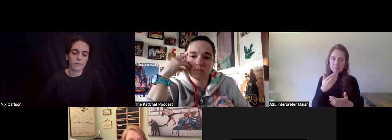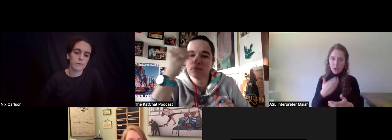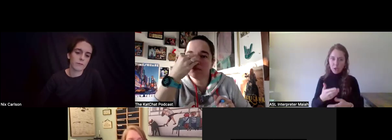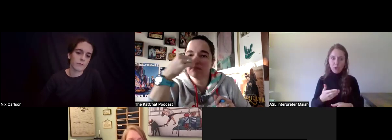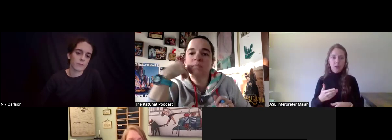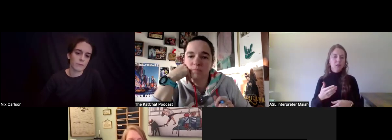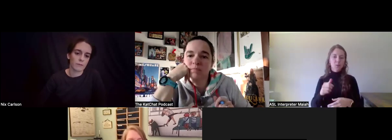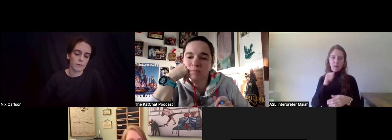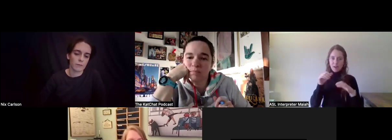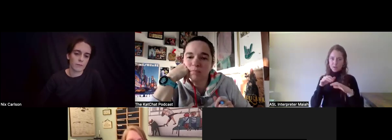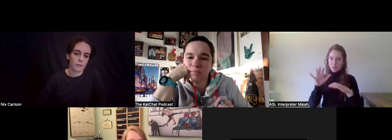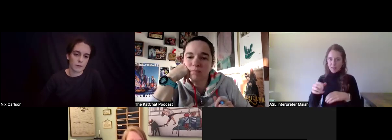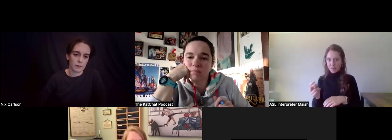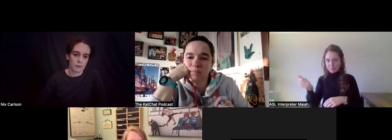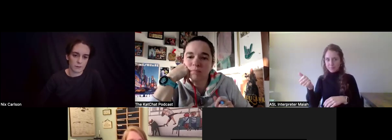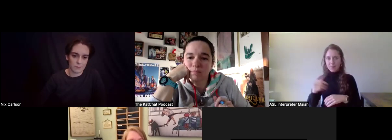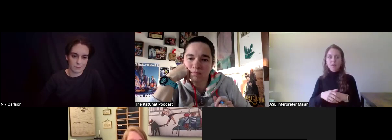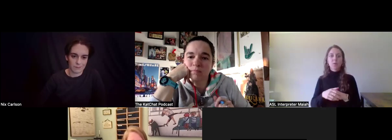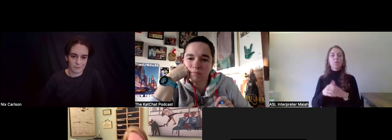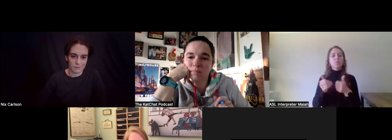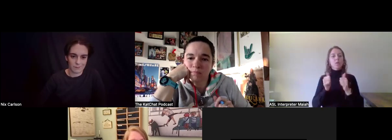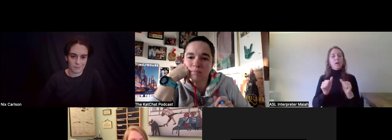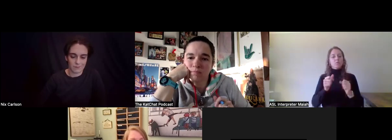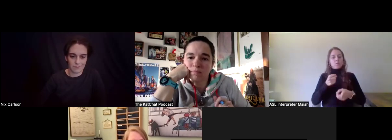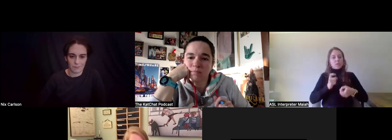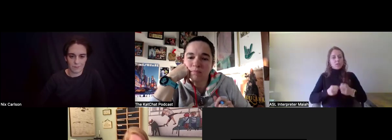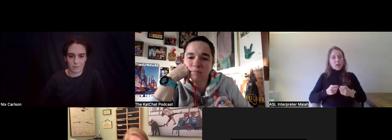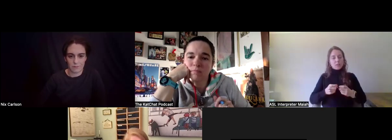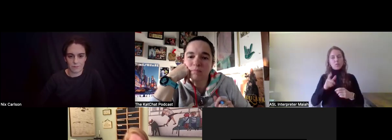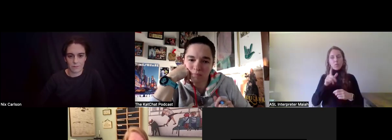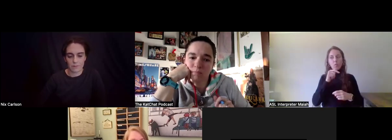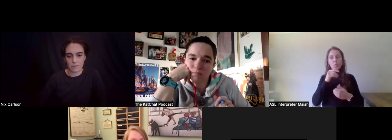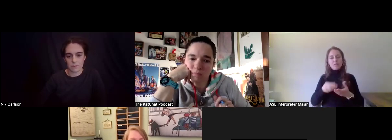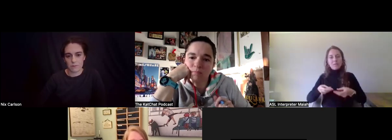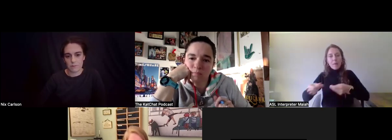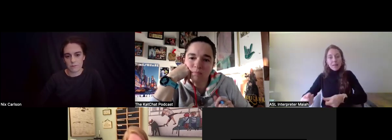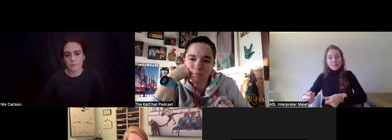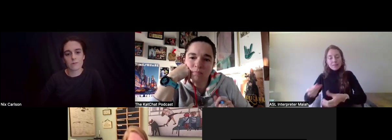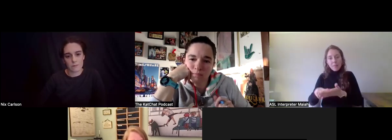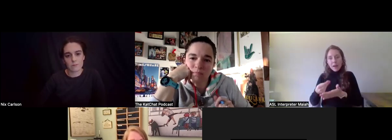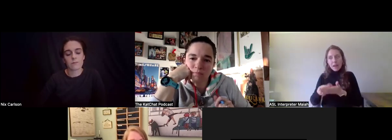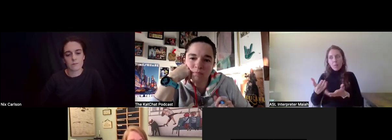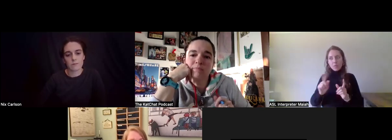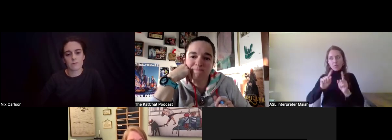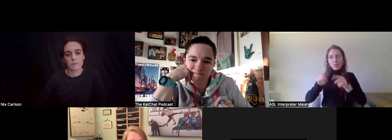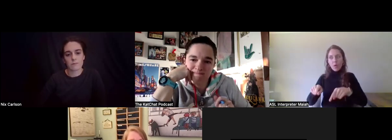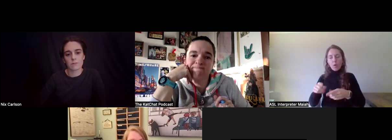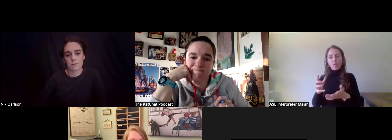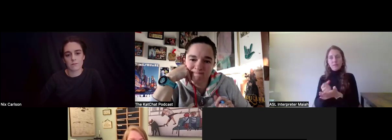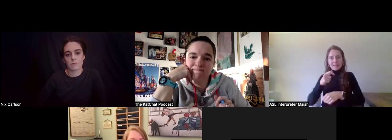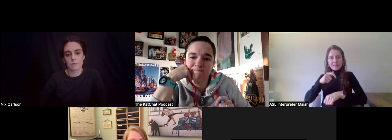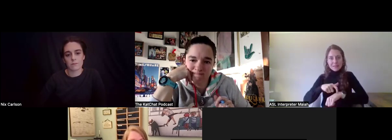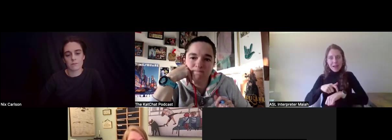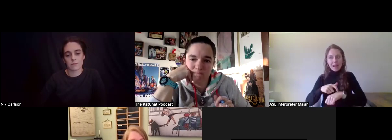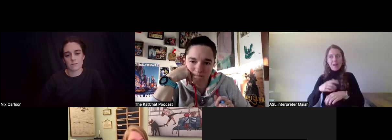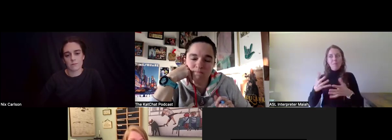is trying to adjust to make sure that whoever spends the money to be there, to take the time, leave there